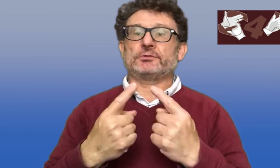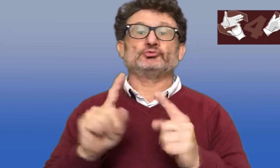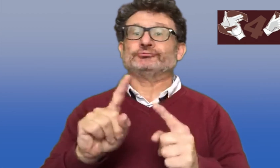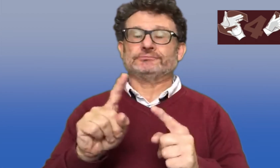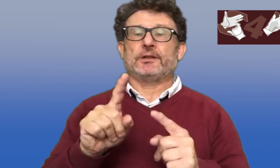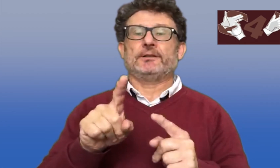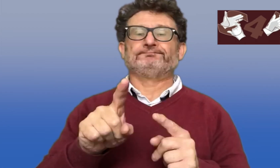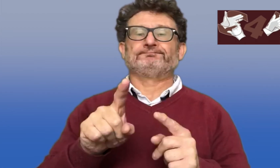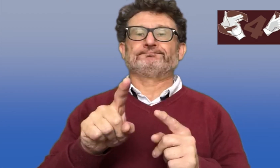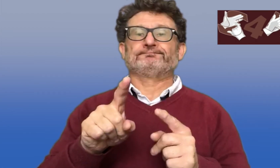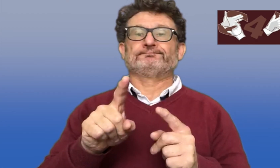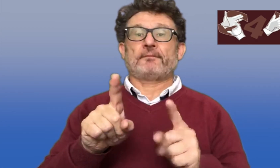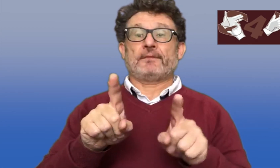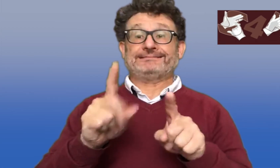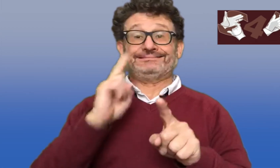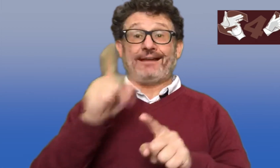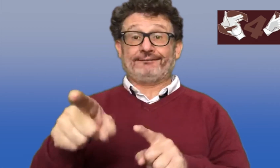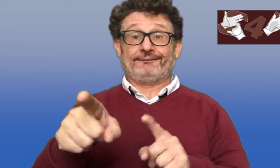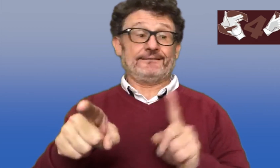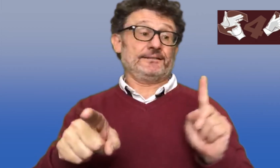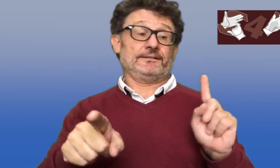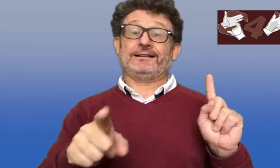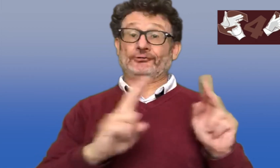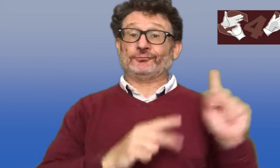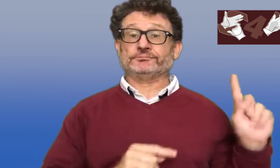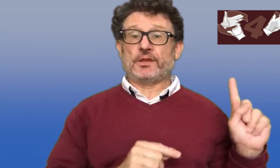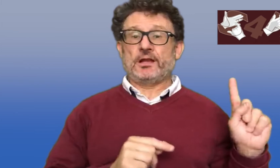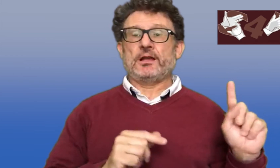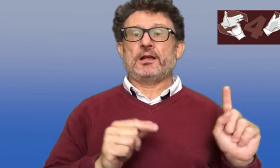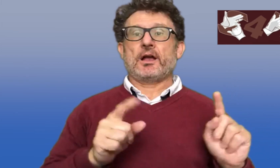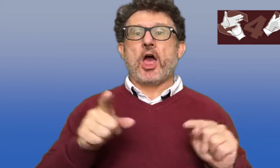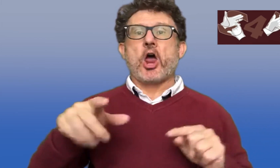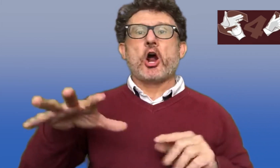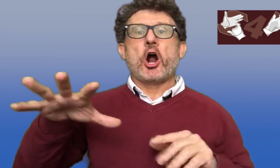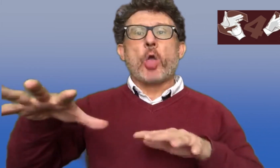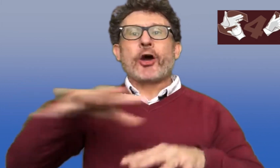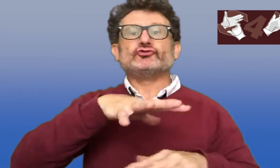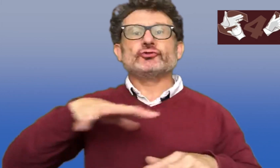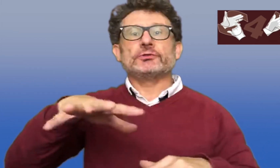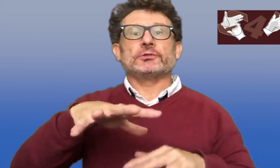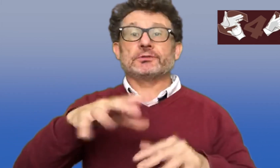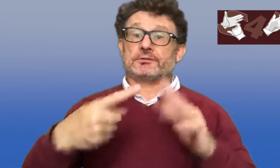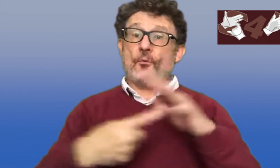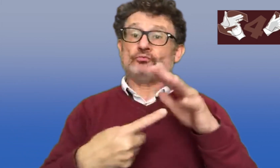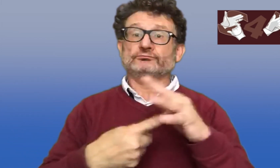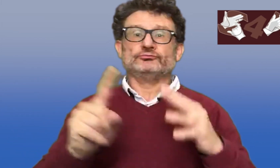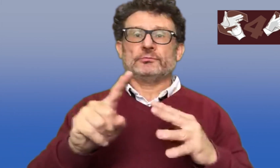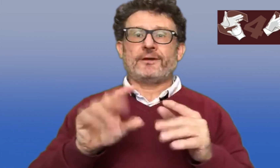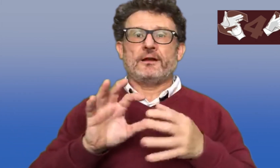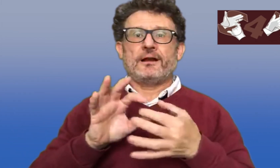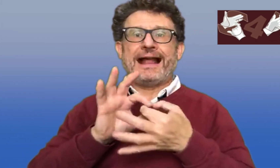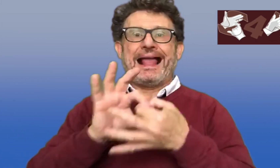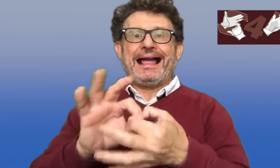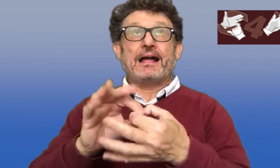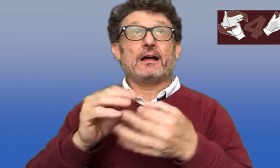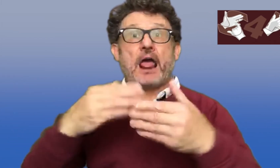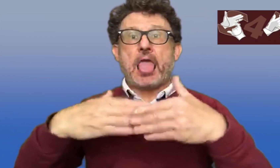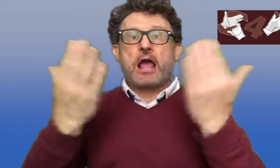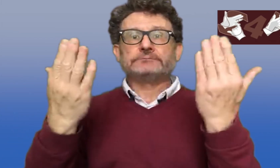Something else that's key for you to know is that when you're talking to a deaf person through an interpreter, you may just need to